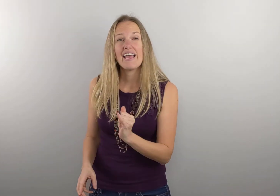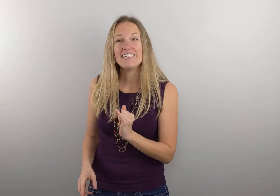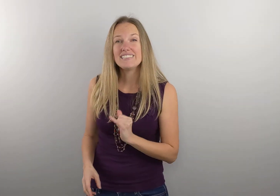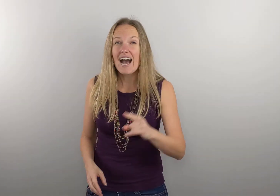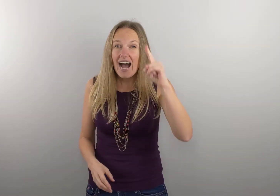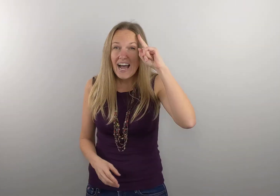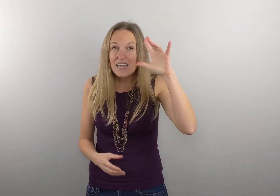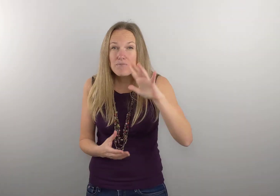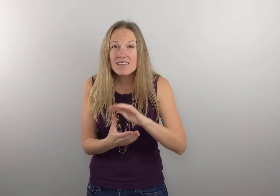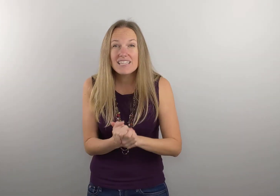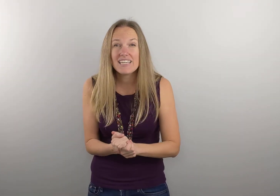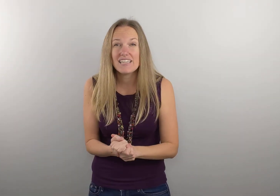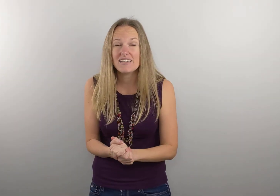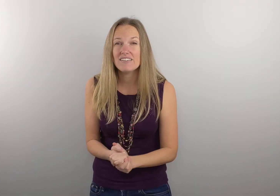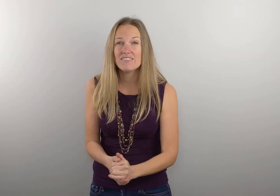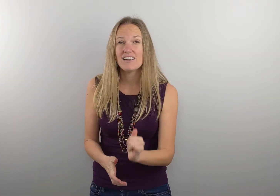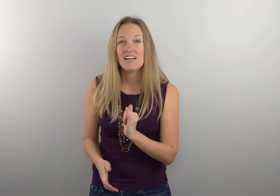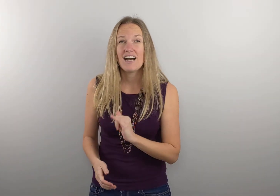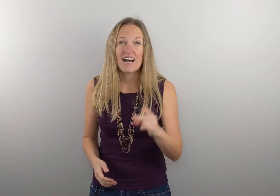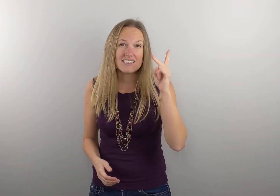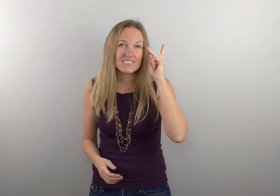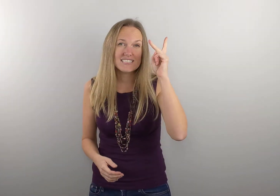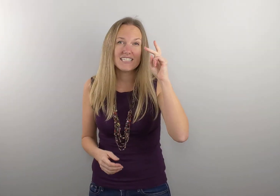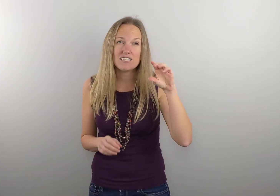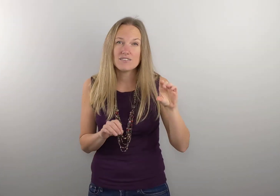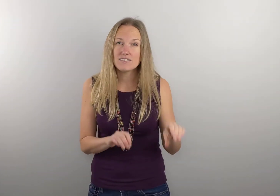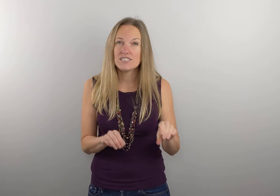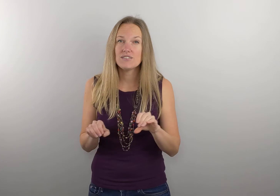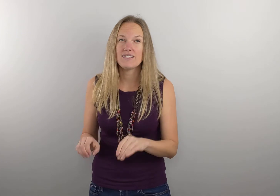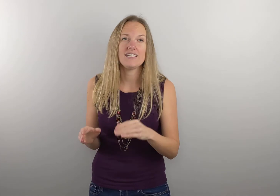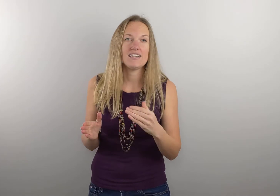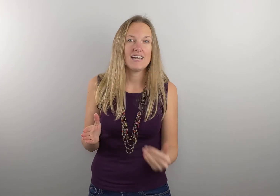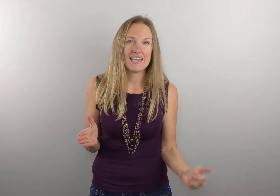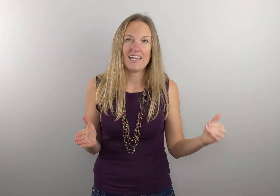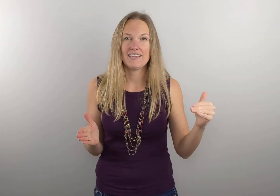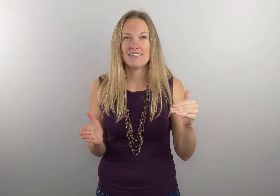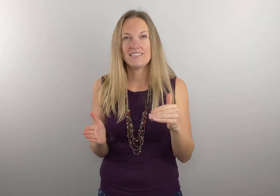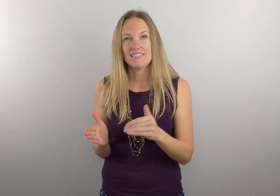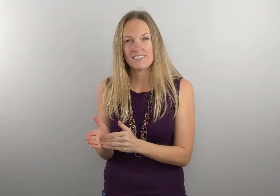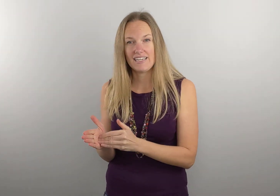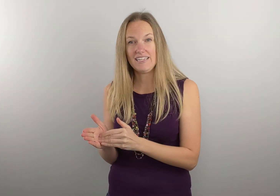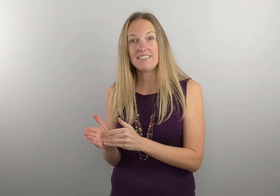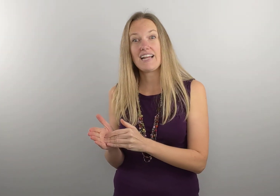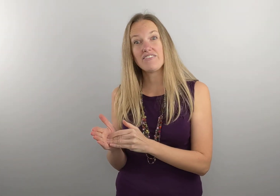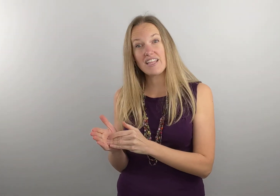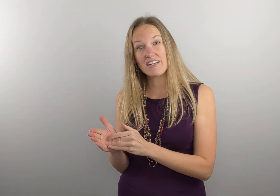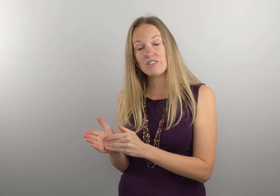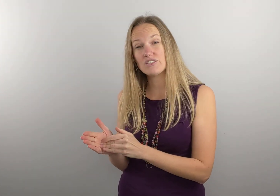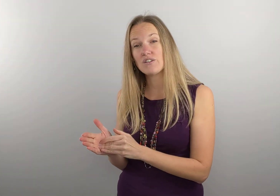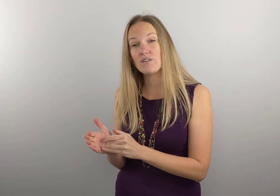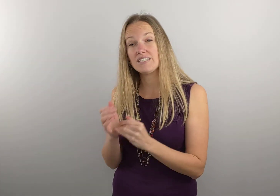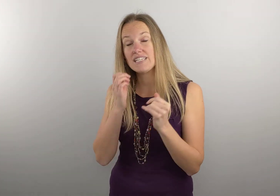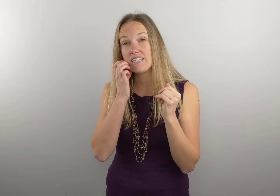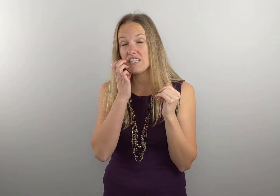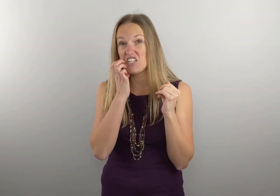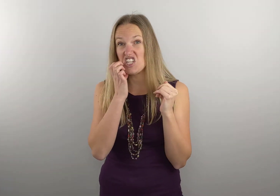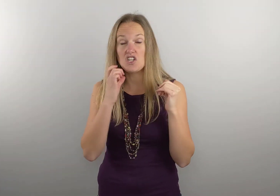and I believe I'll see you do it again. Okay, and then after that it goes to the chorus, and then there's a new